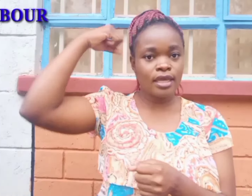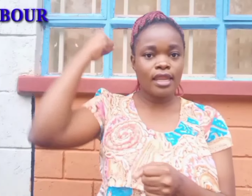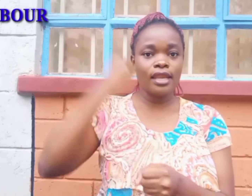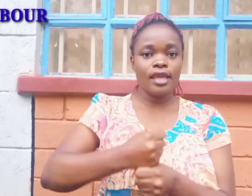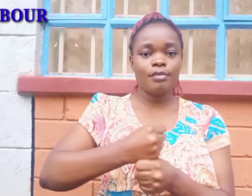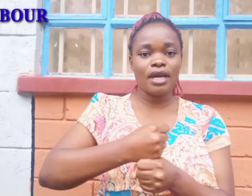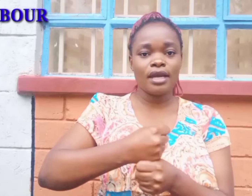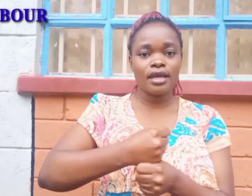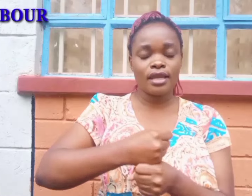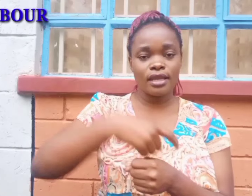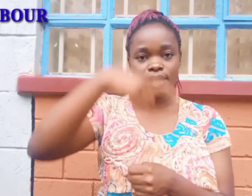Labor.